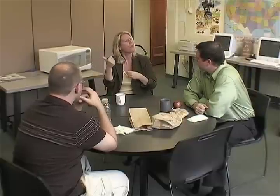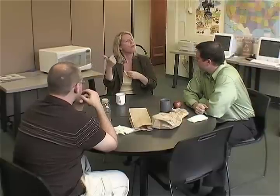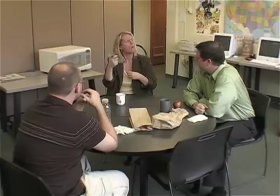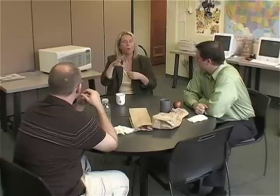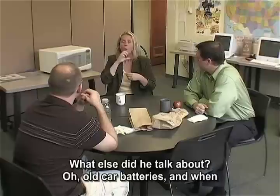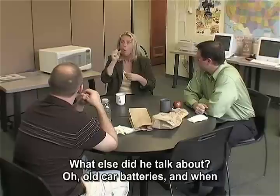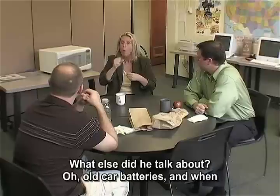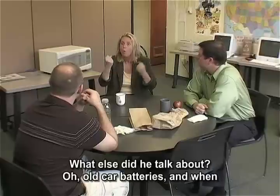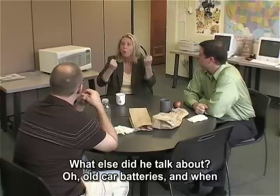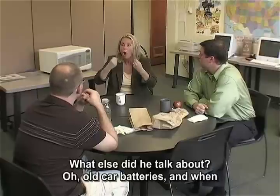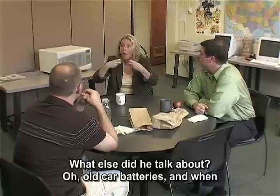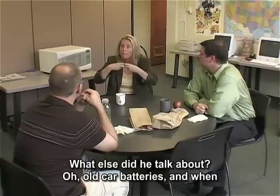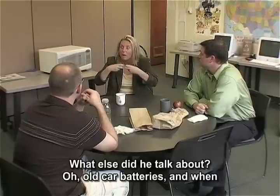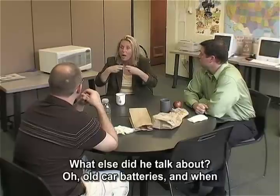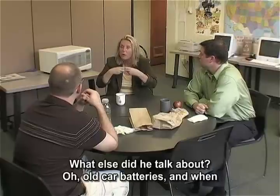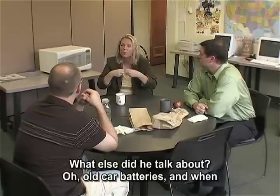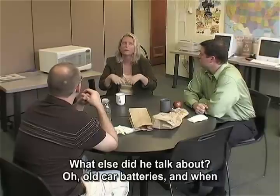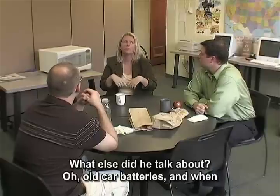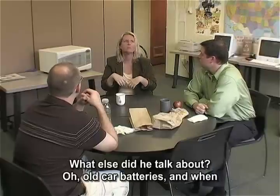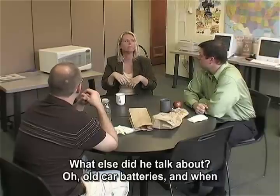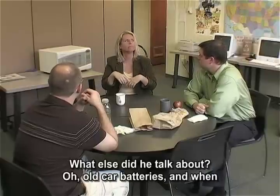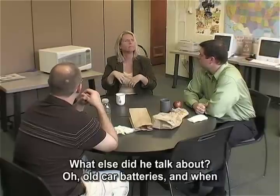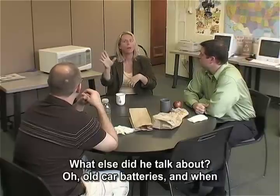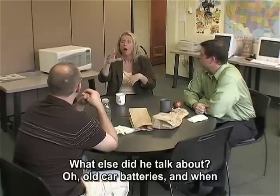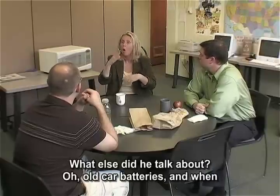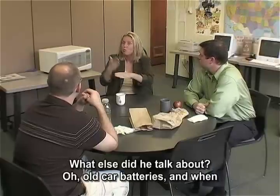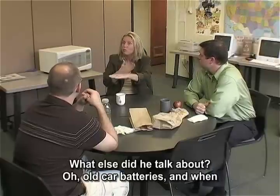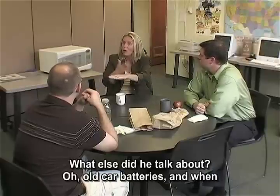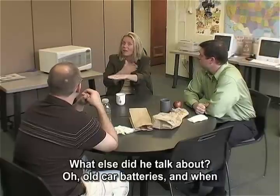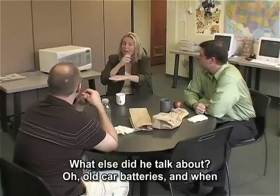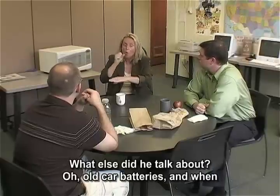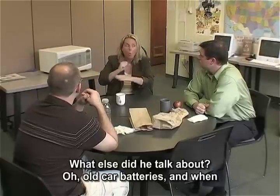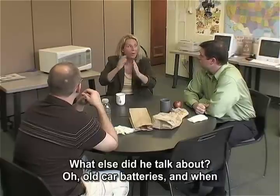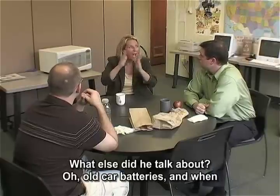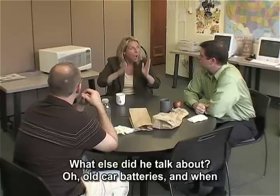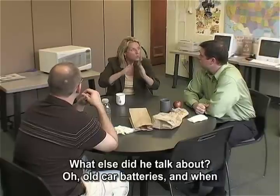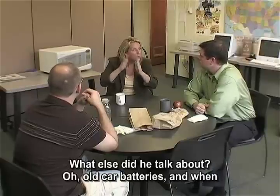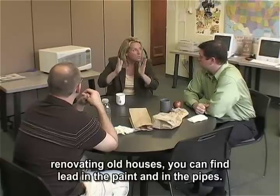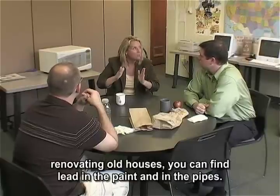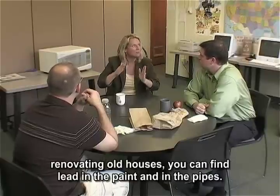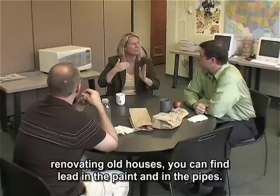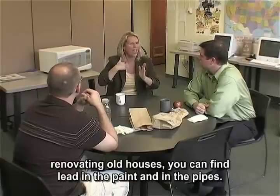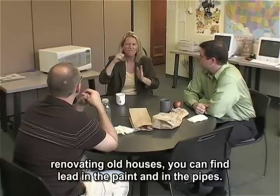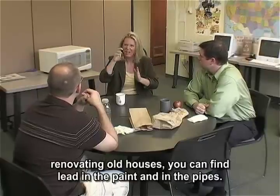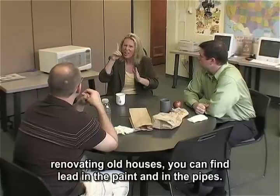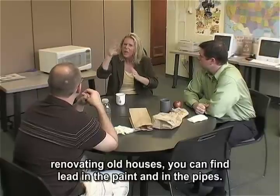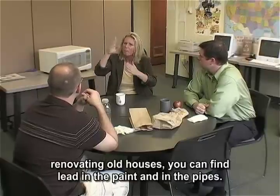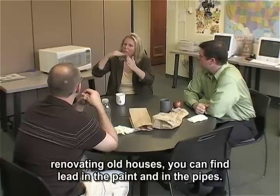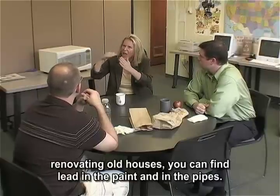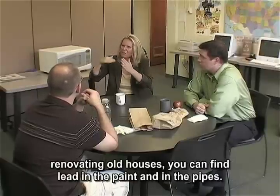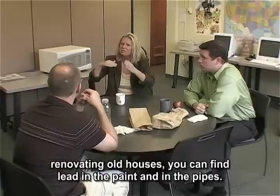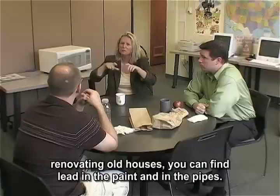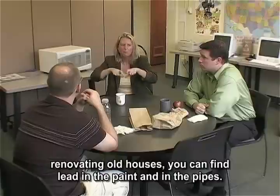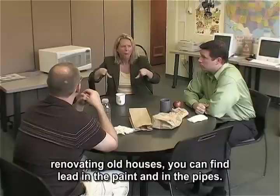What else did he talk about? Oh, old car batteries. And, when renovating old houses, you can find lead in the